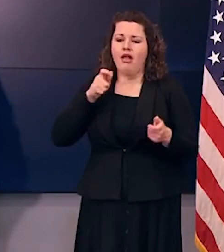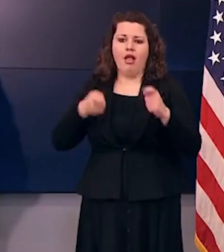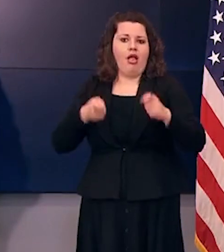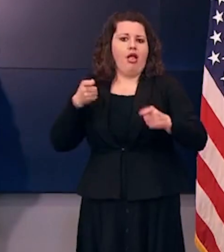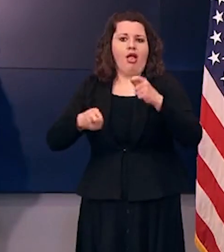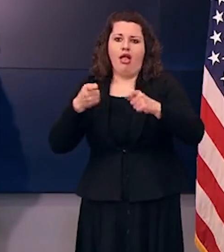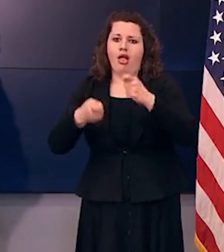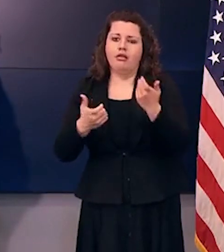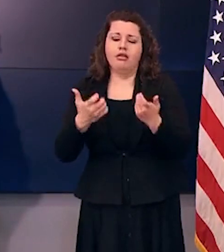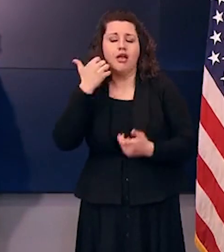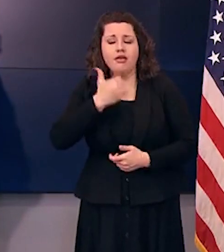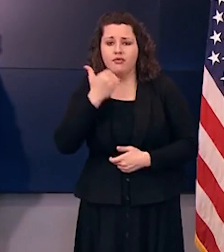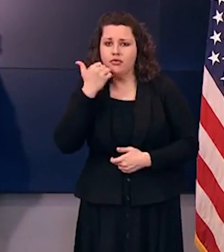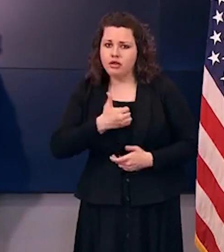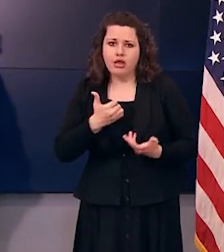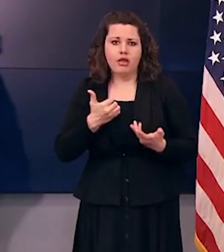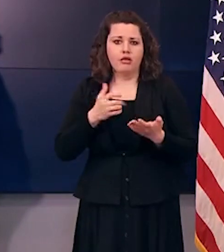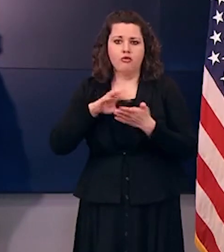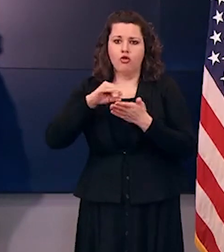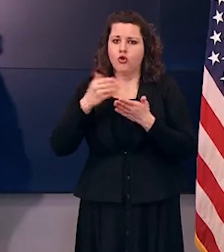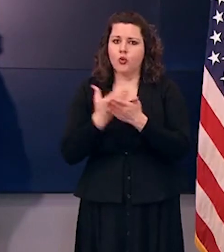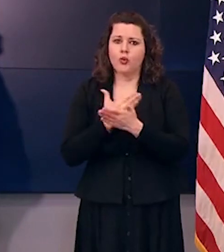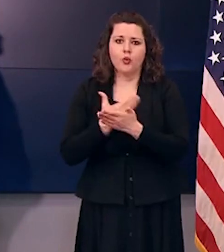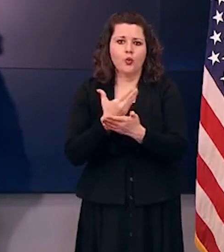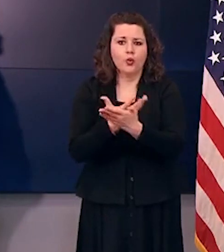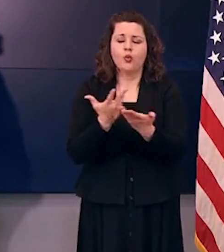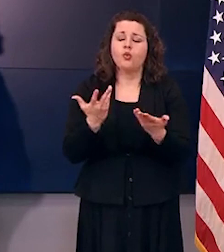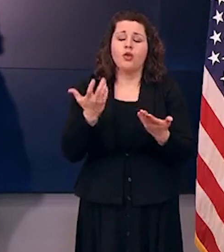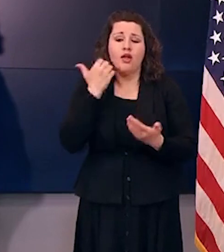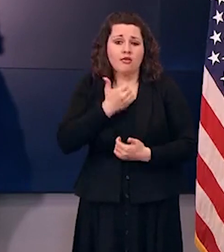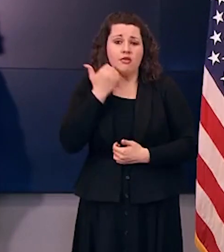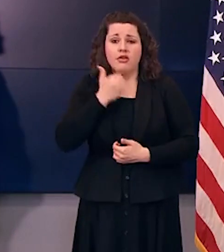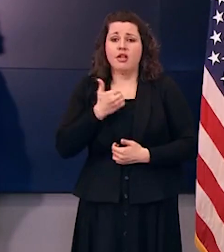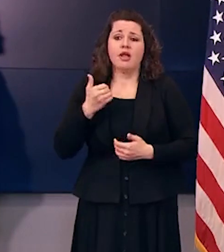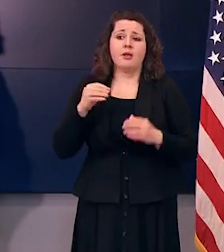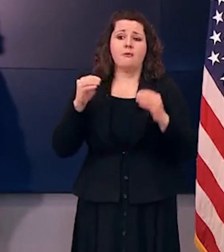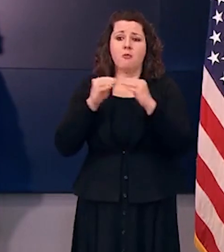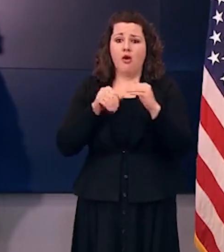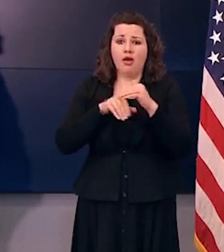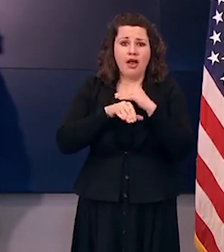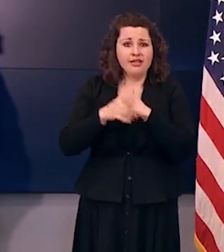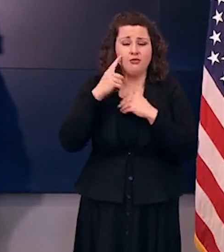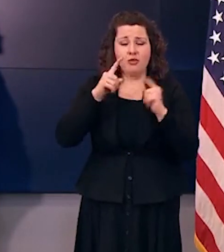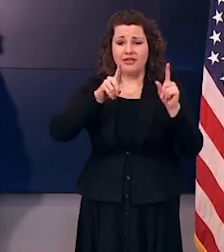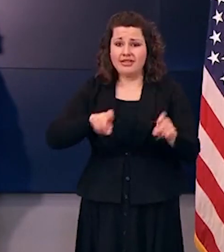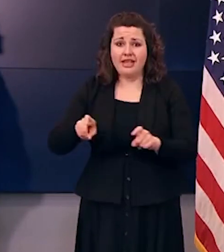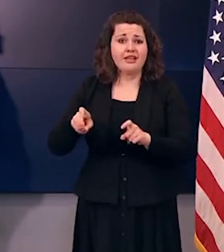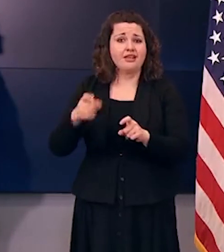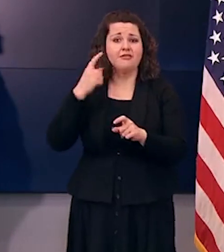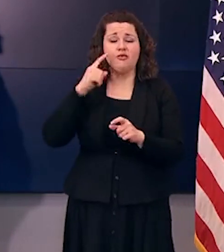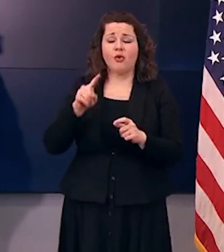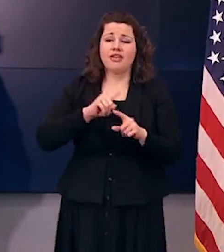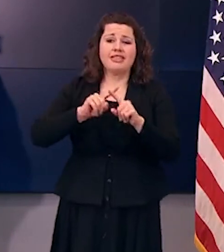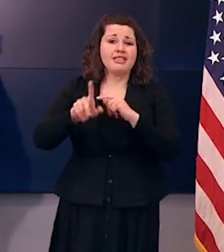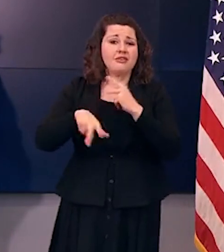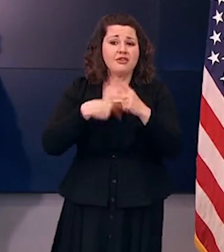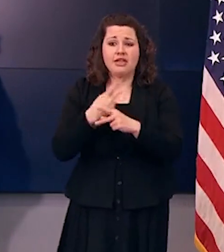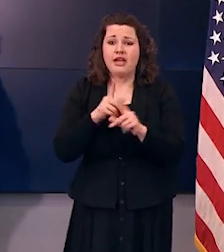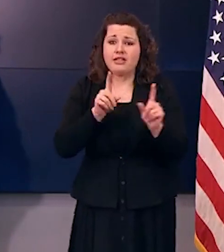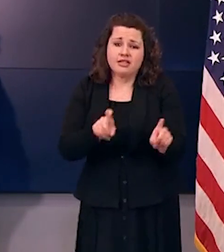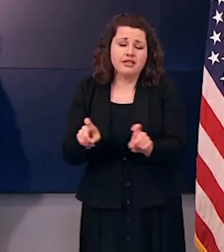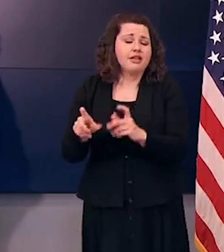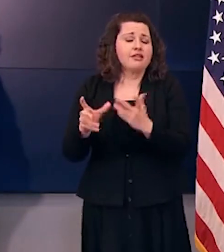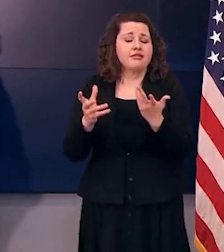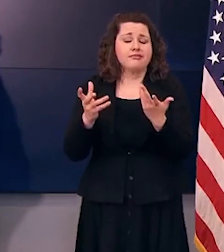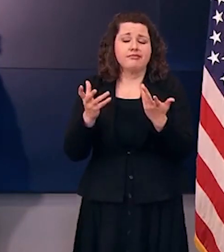basis. Every day we learn something new. Every day we have more access to testing, to different types of testing,